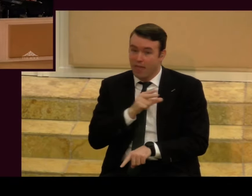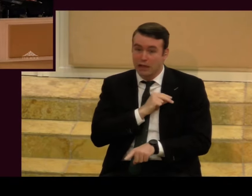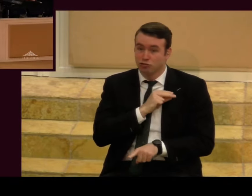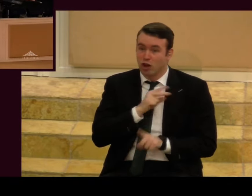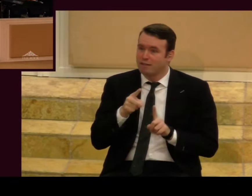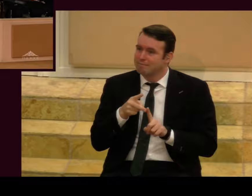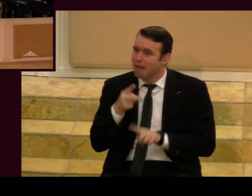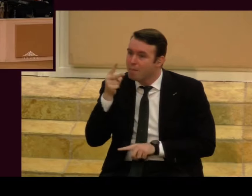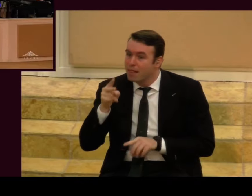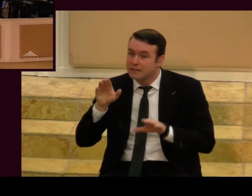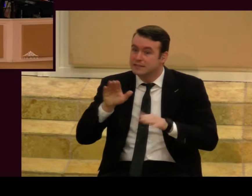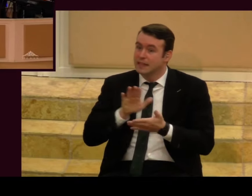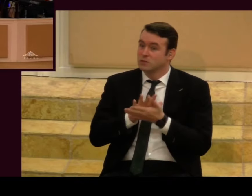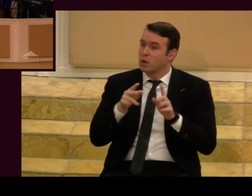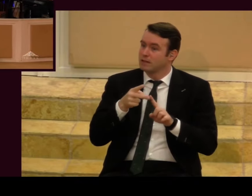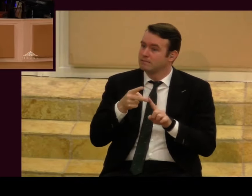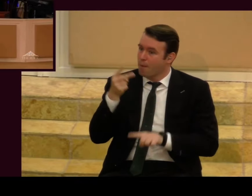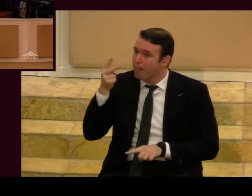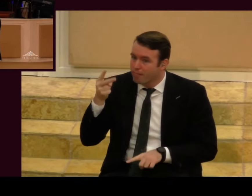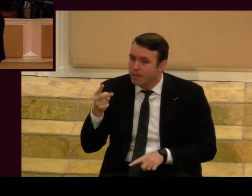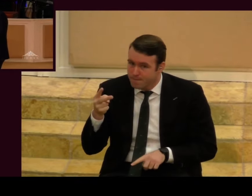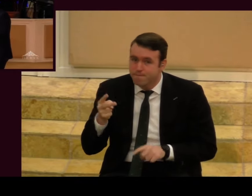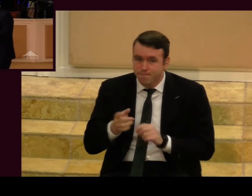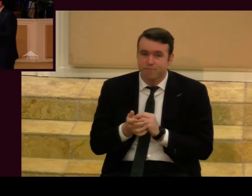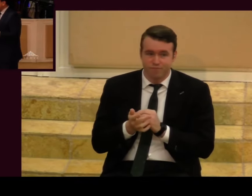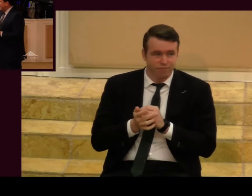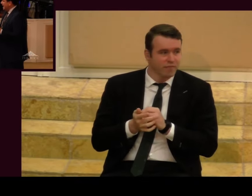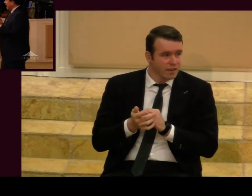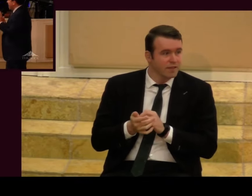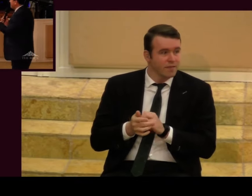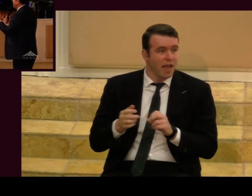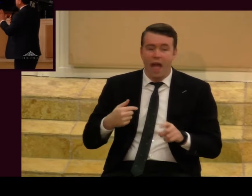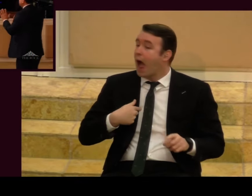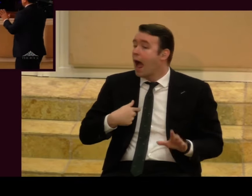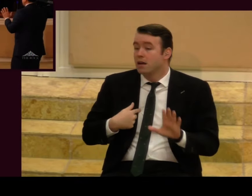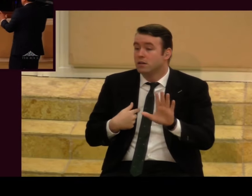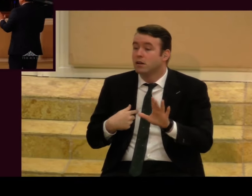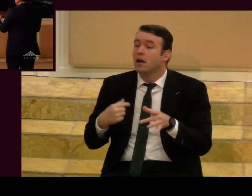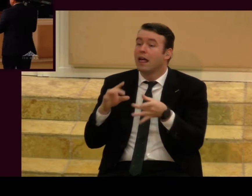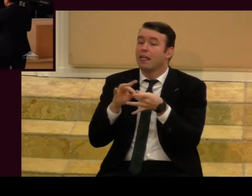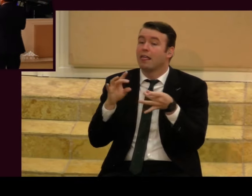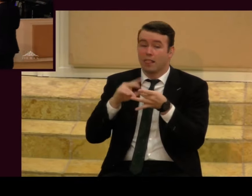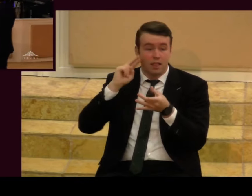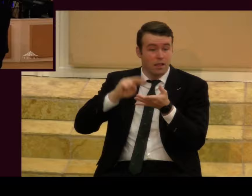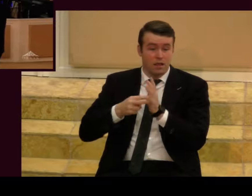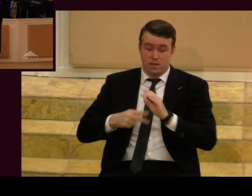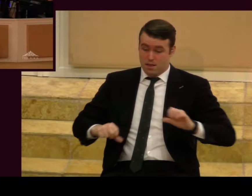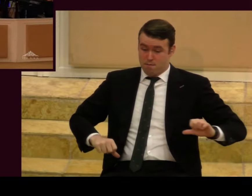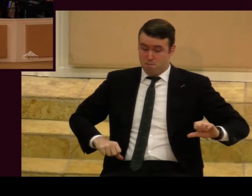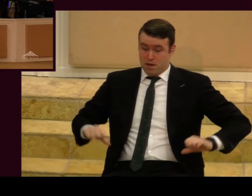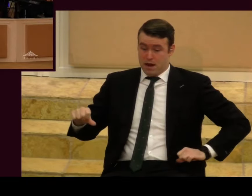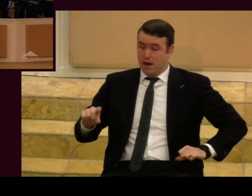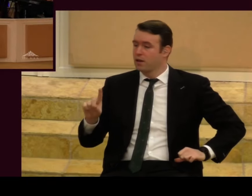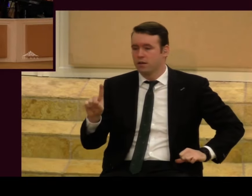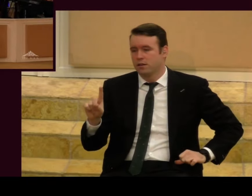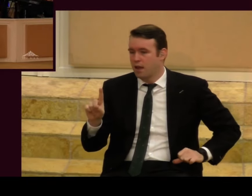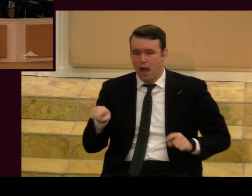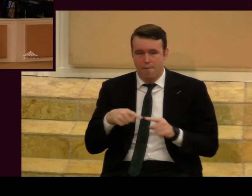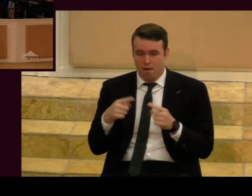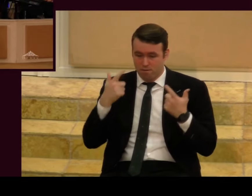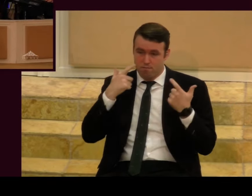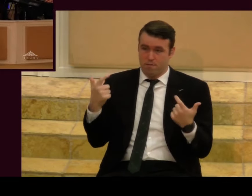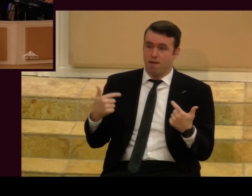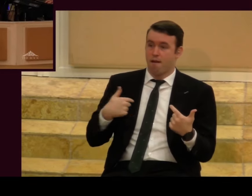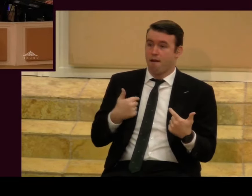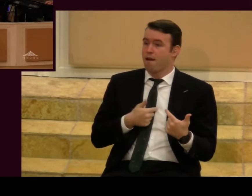and the ushers doubled, and the Sunday school doubled. Amen. I'm not saying that to brag on any